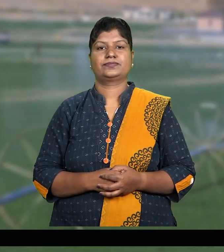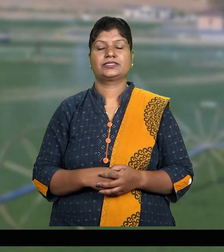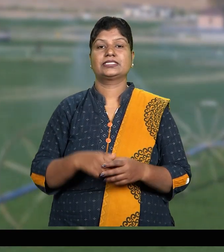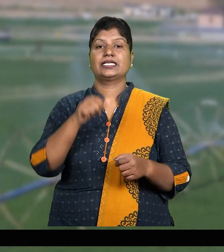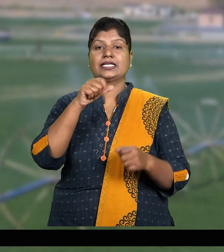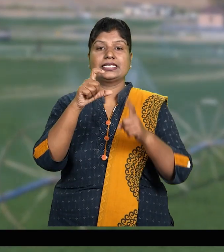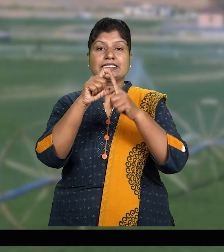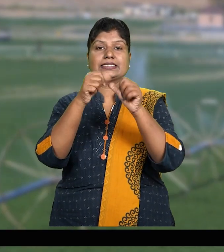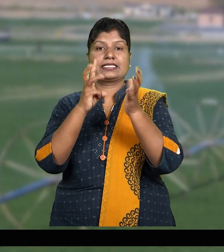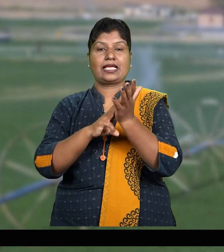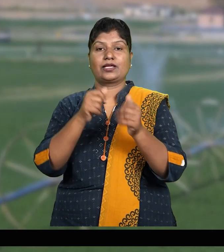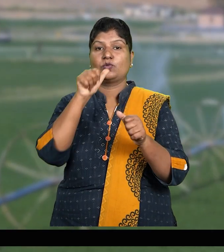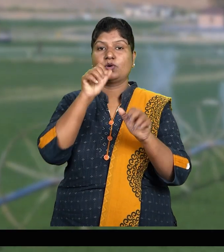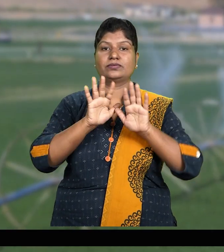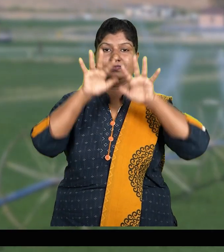dams,